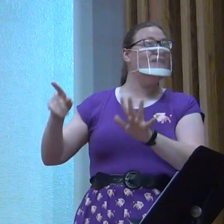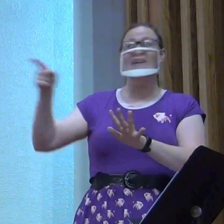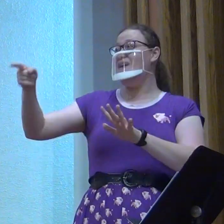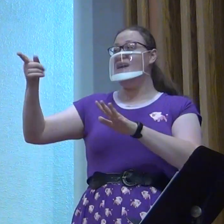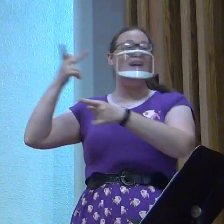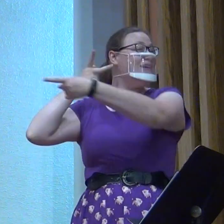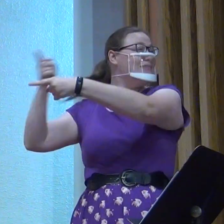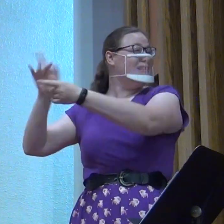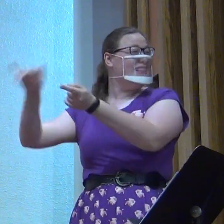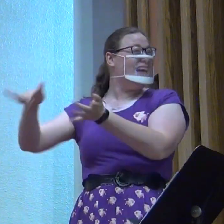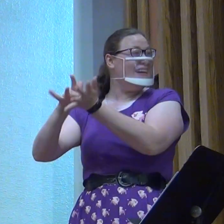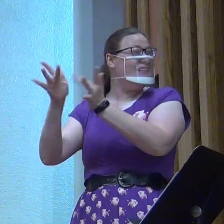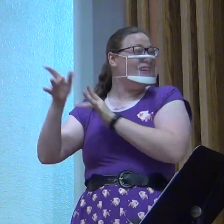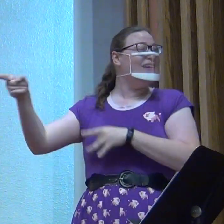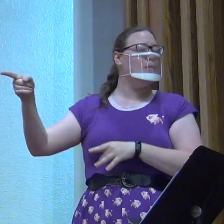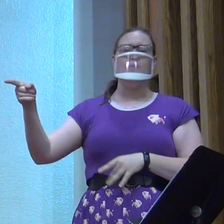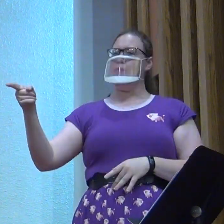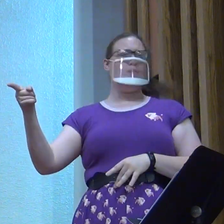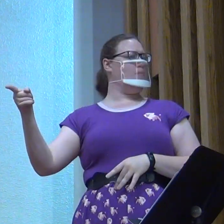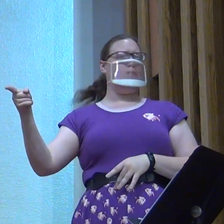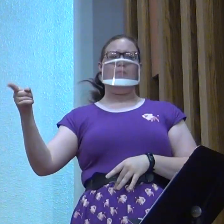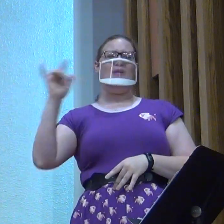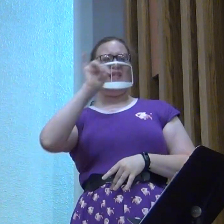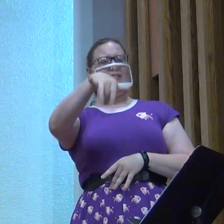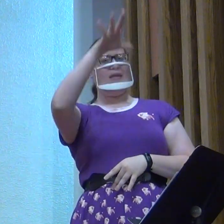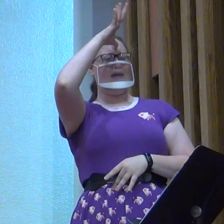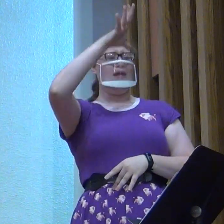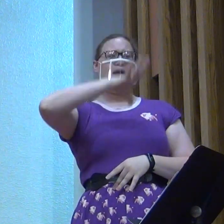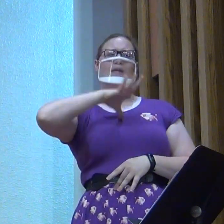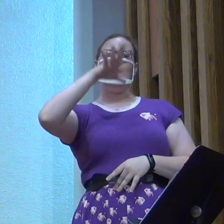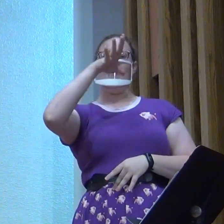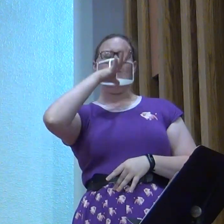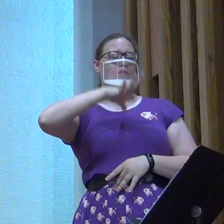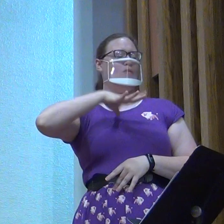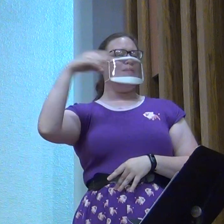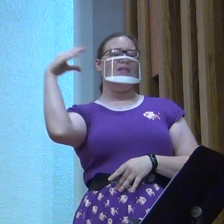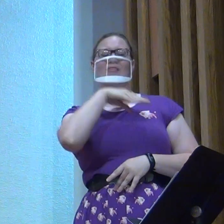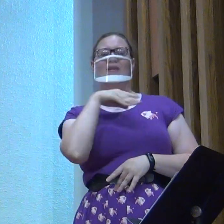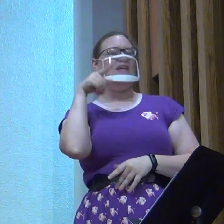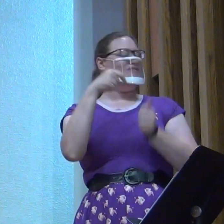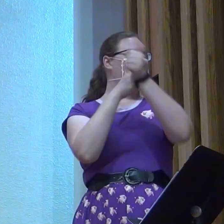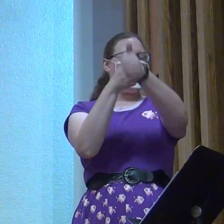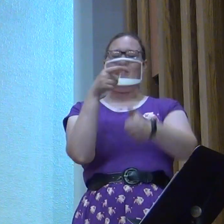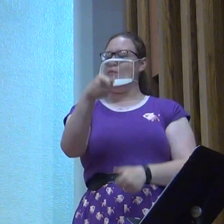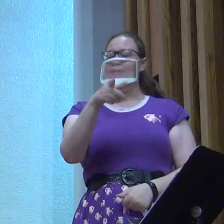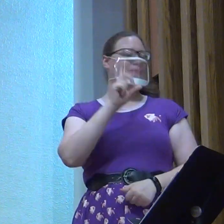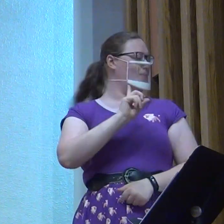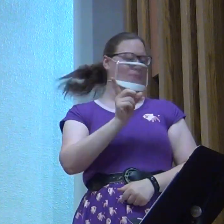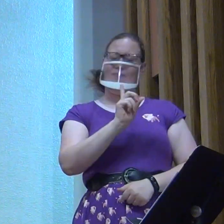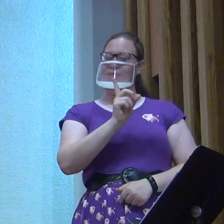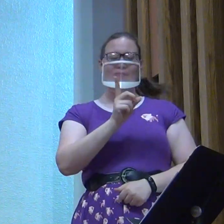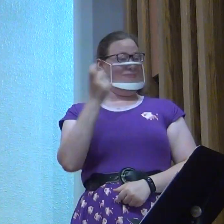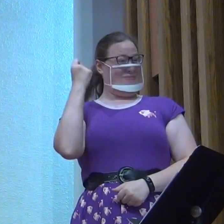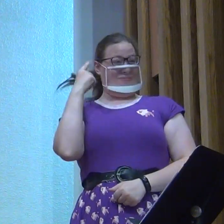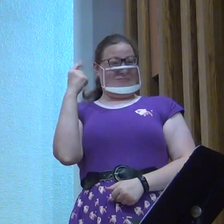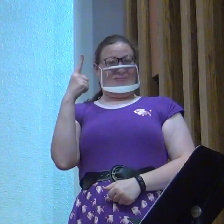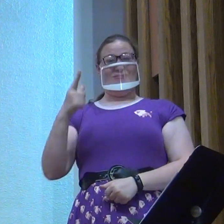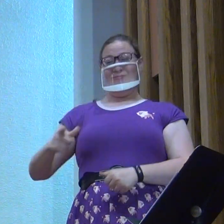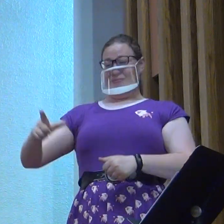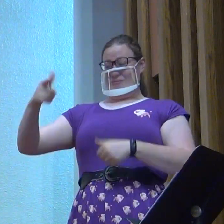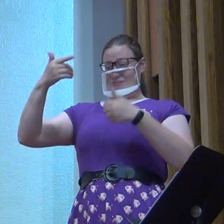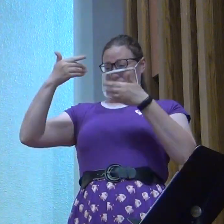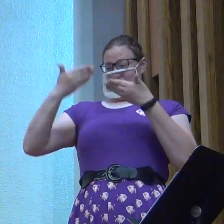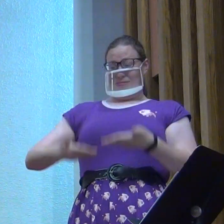'Here he is.' Do not go running off after them. For the Son of Man in